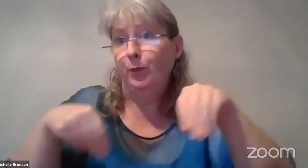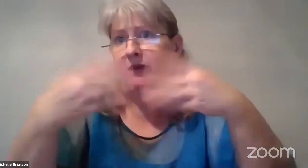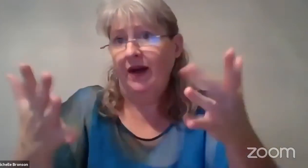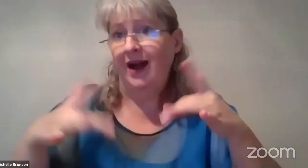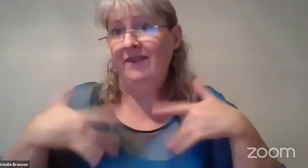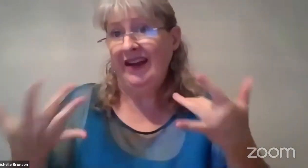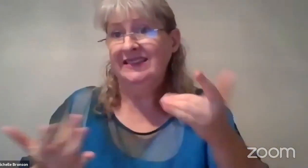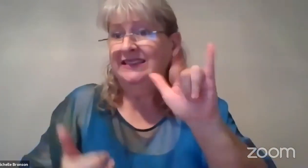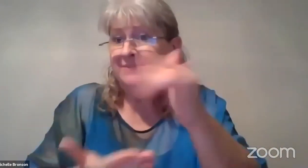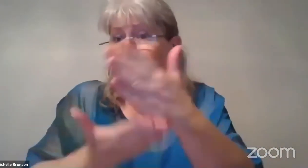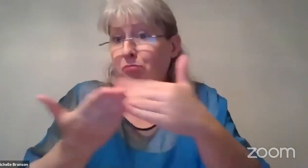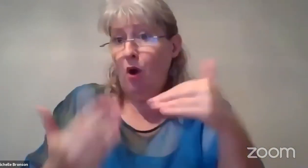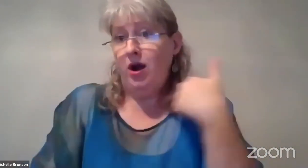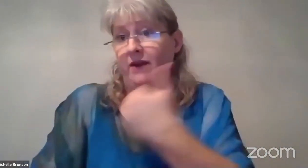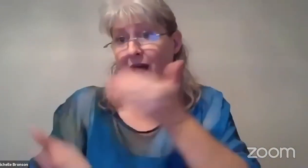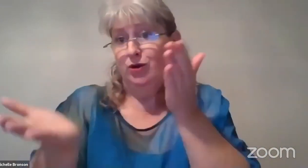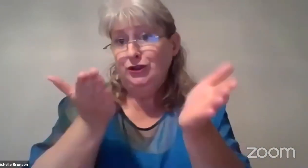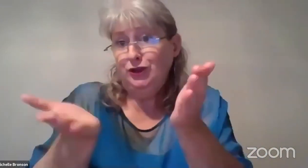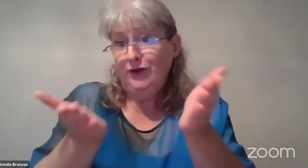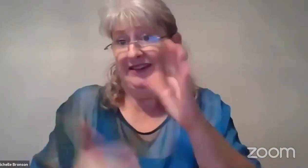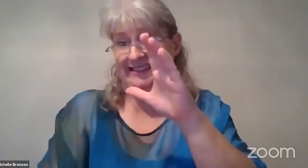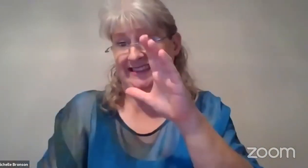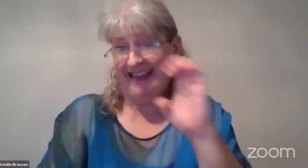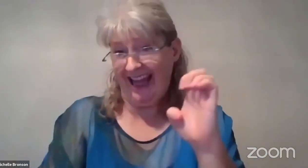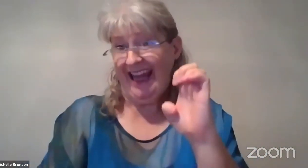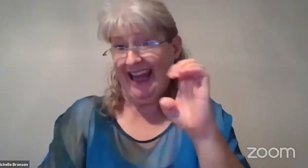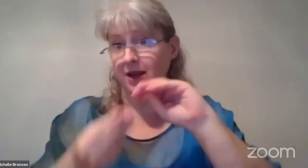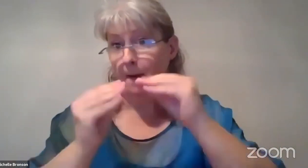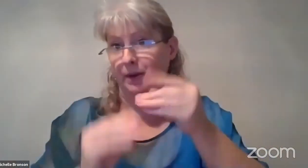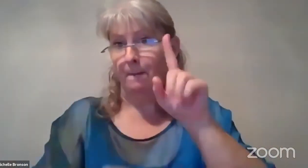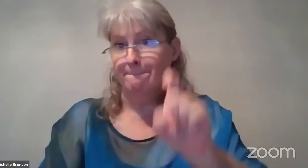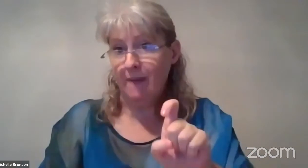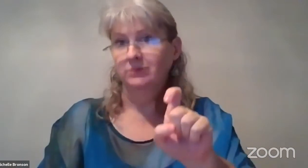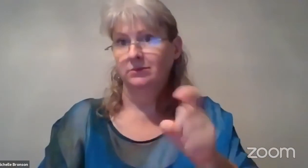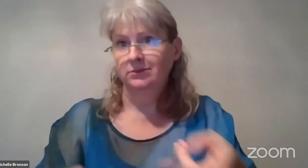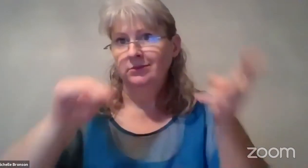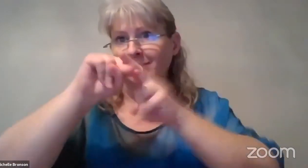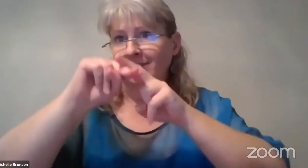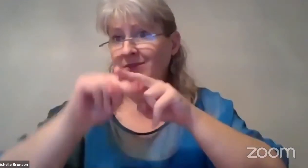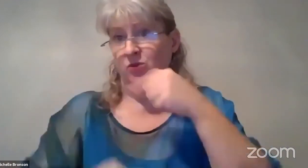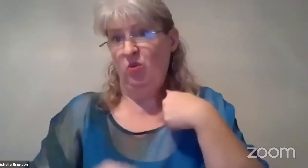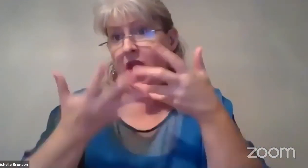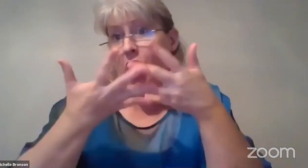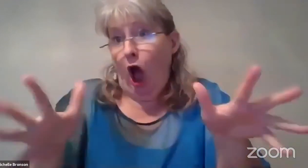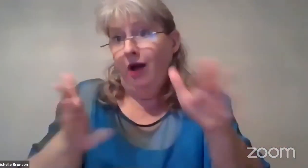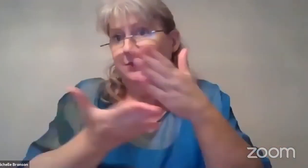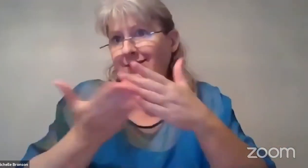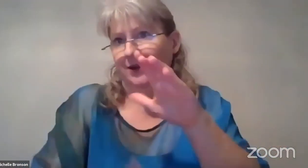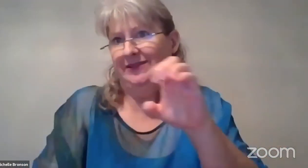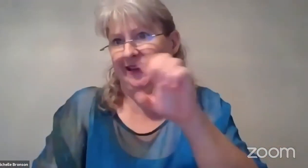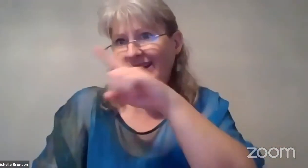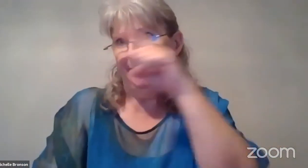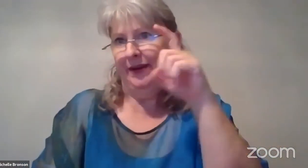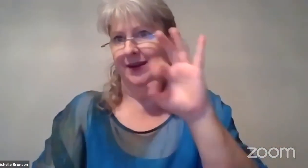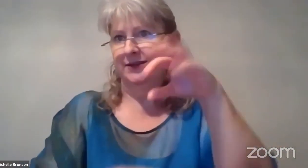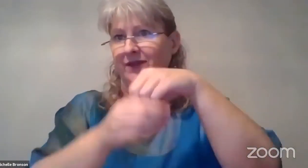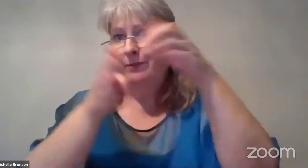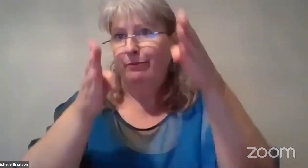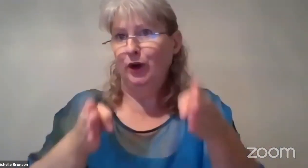art projects and various other ideas. We want to plan events, and that is a part of our numbers. We